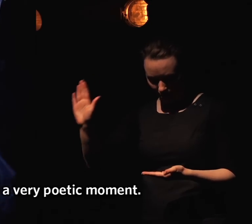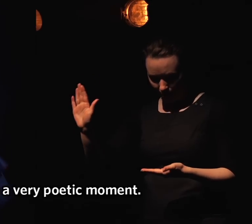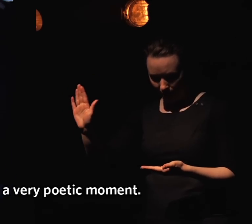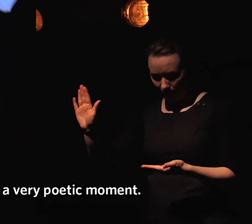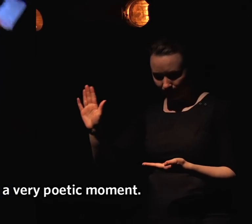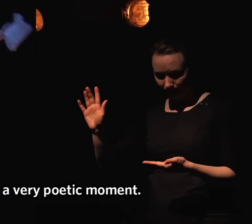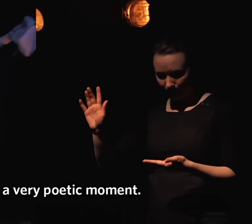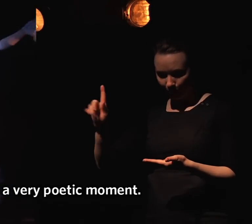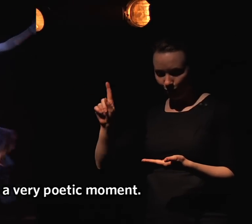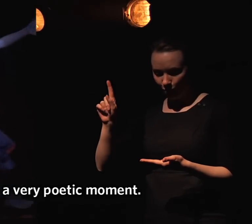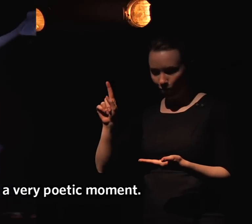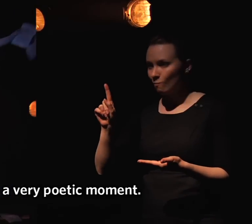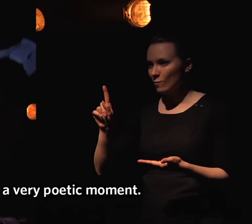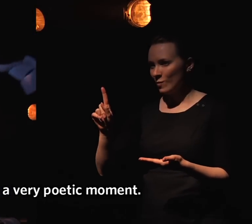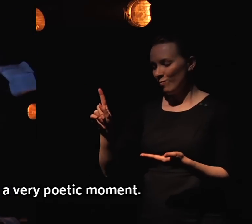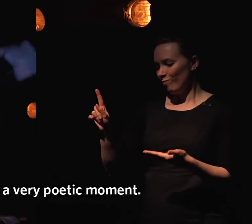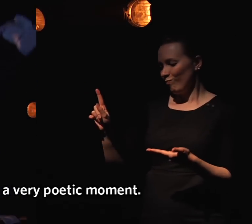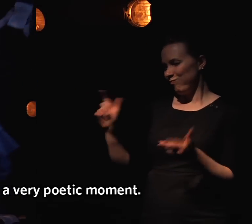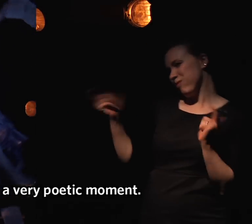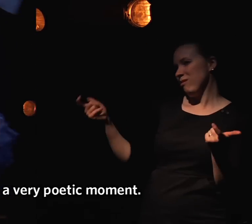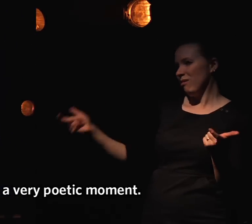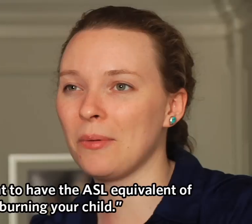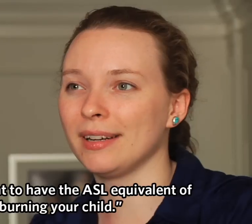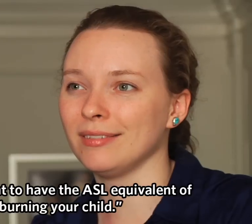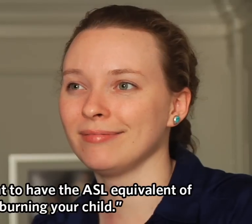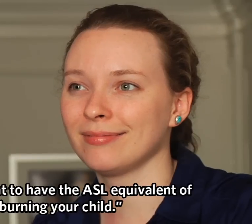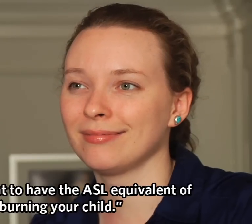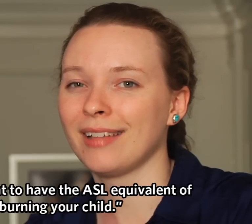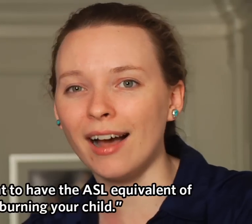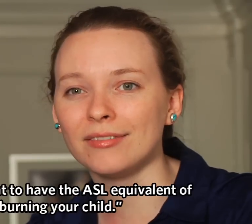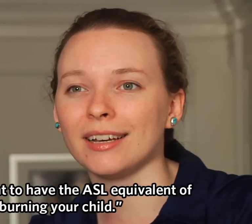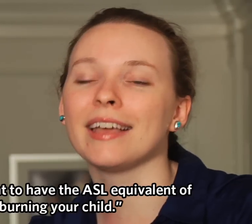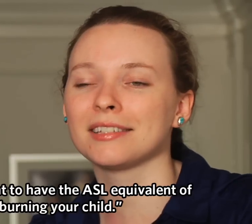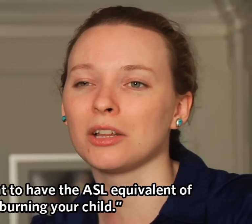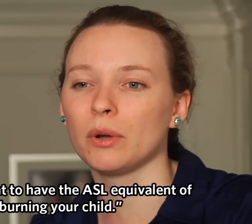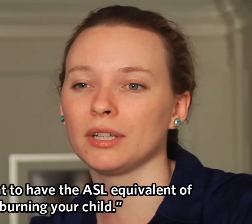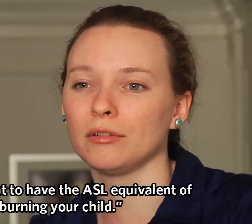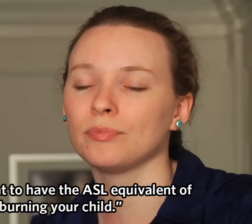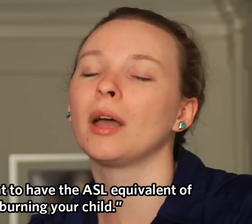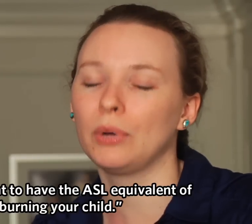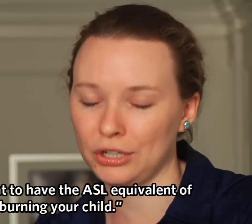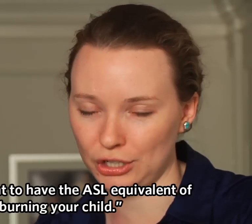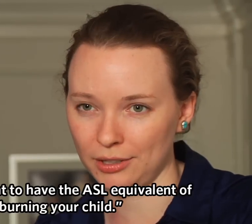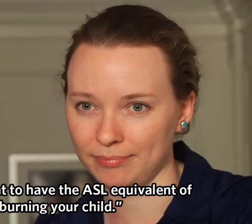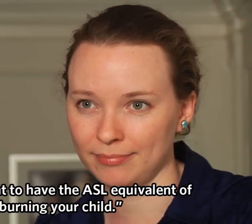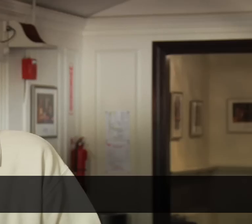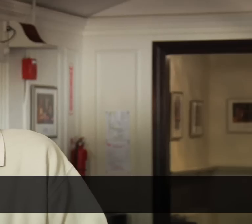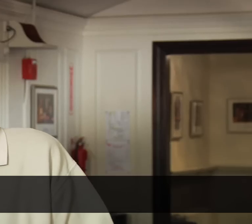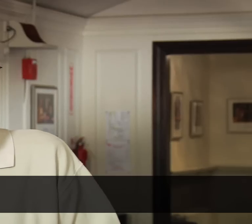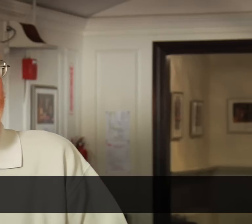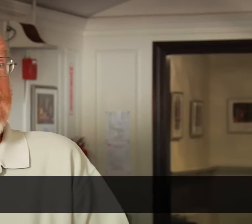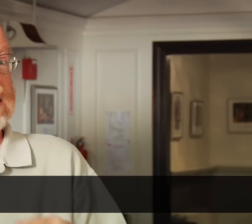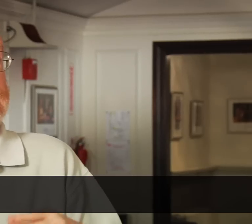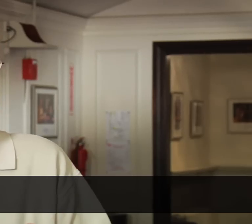really poetic moment, so, you know, we don't want to have the ASL equivalent of burning a child.